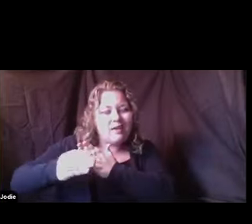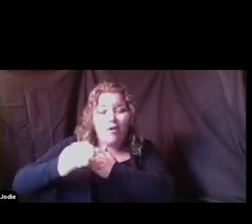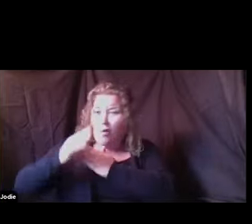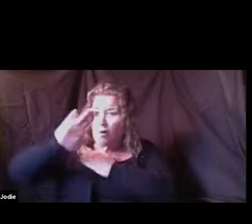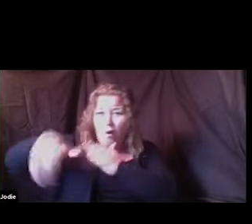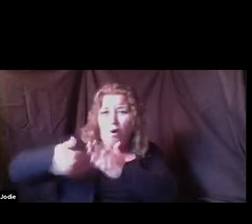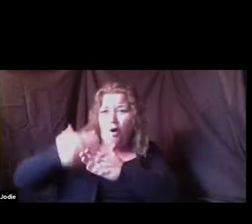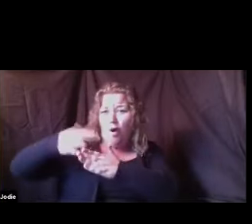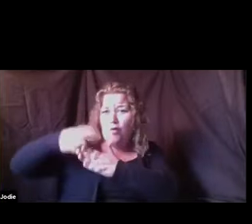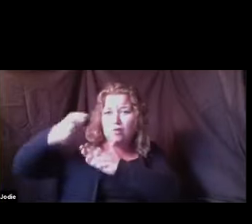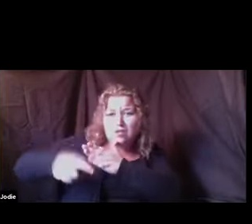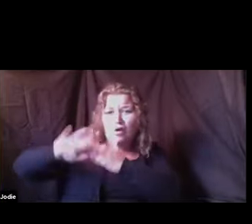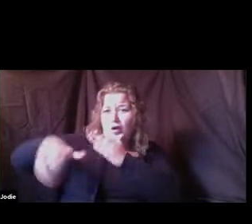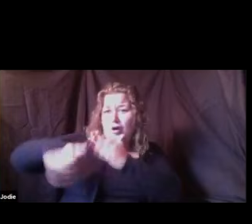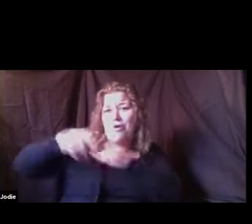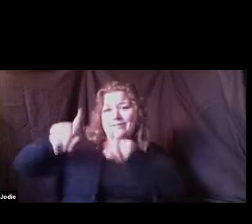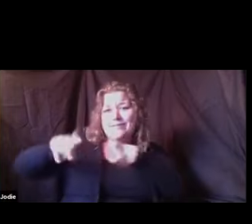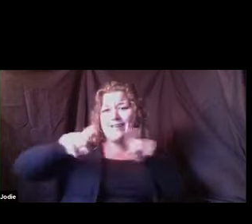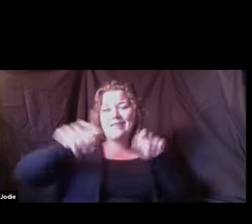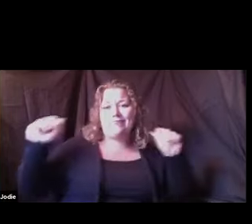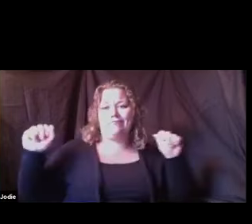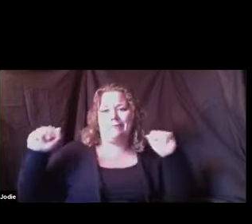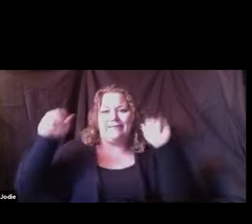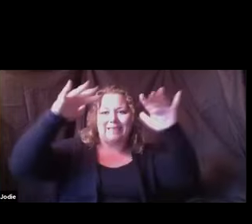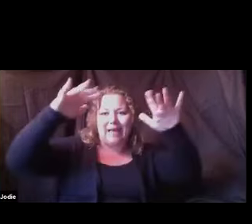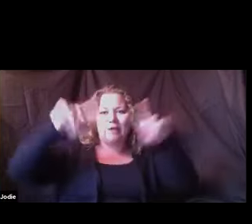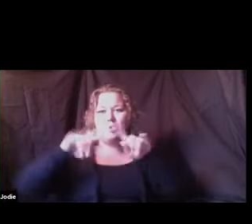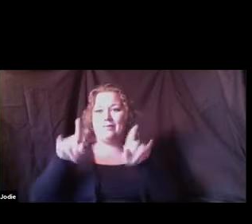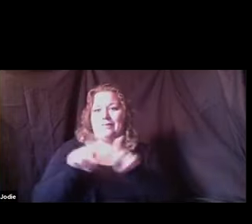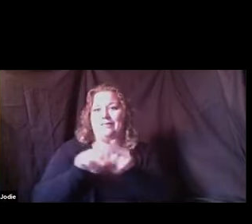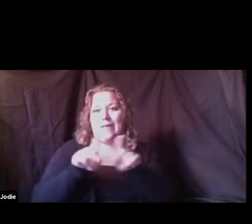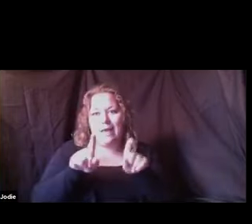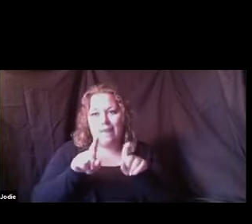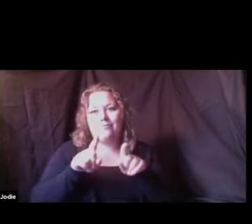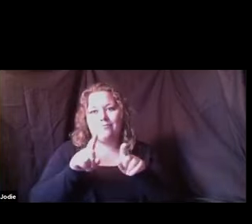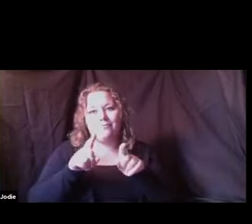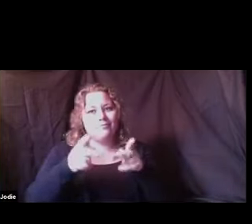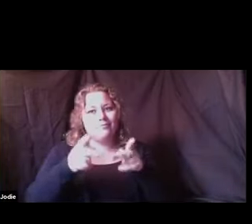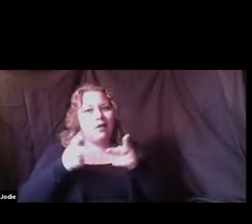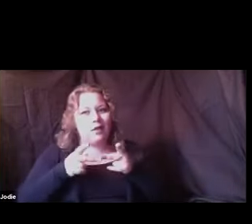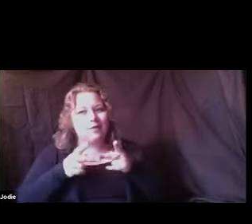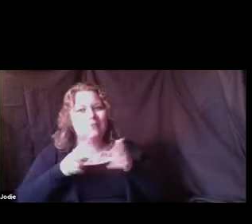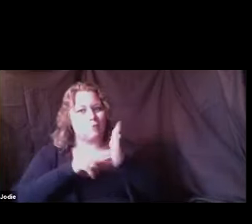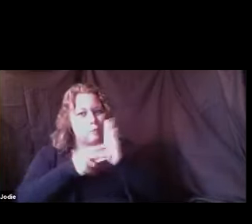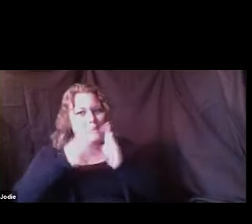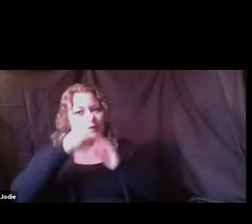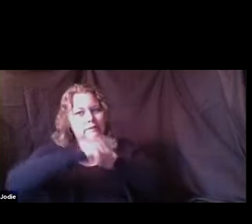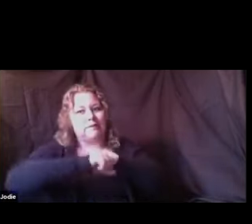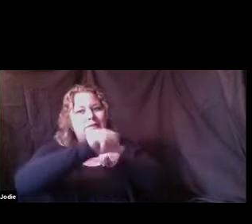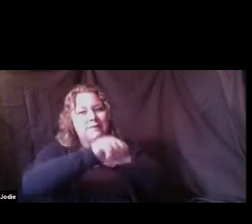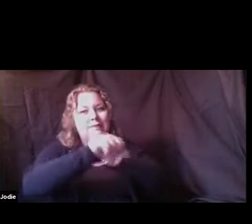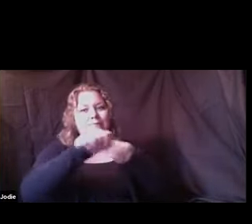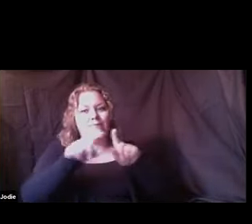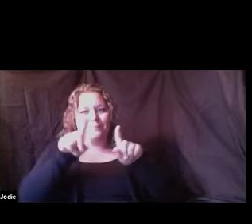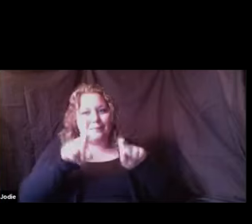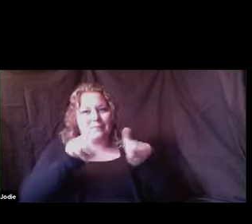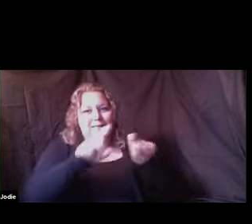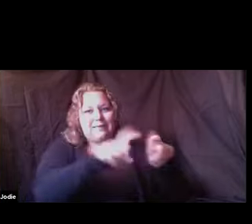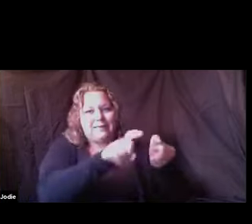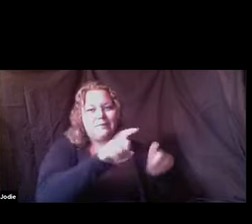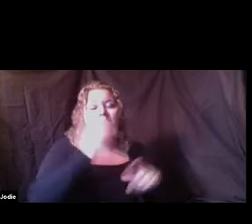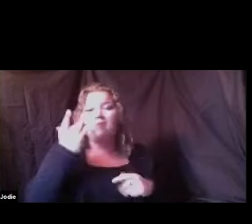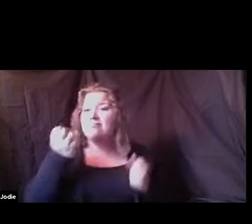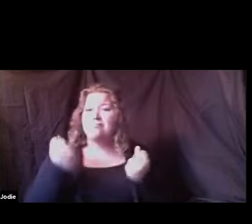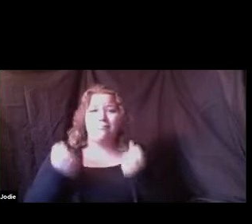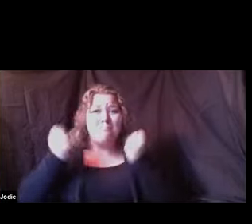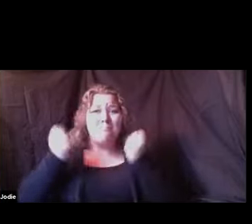resulting, and the lab was open all weekend, but it did take them longer than we anticipated because the volume of tests was so